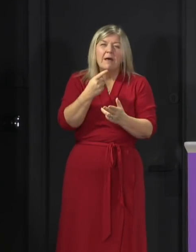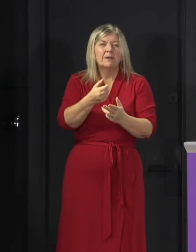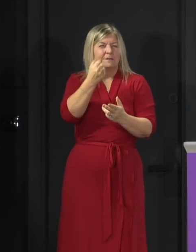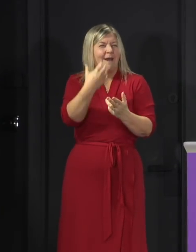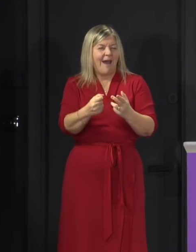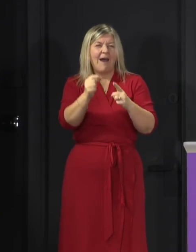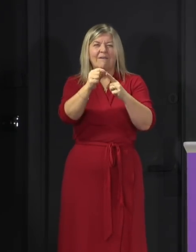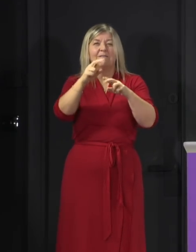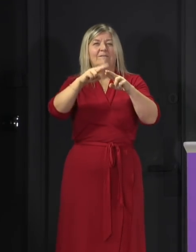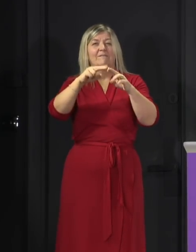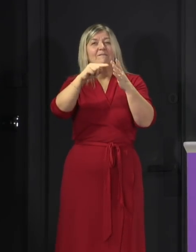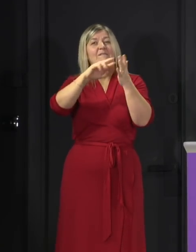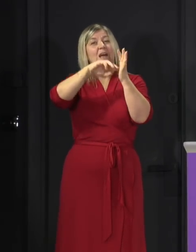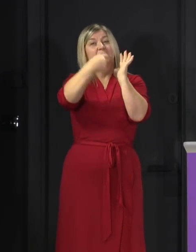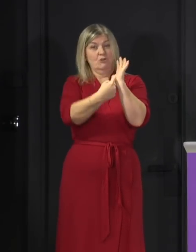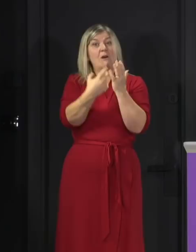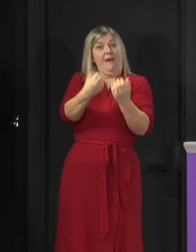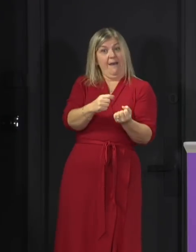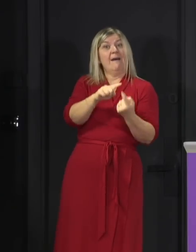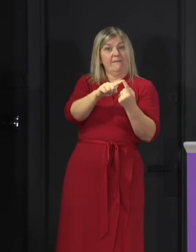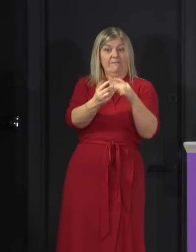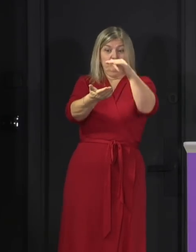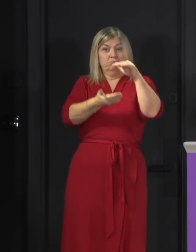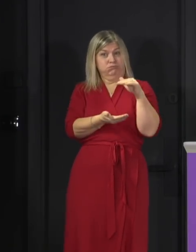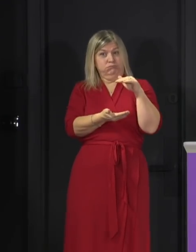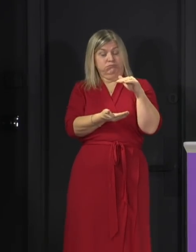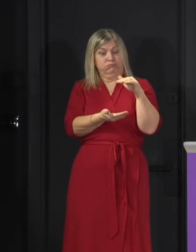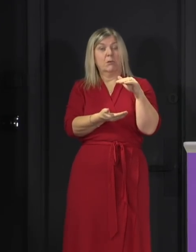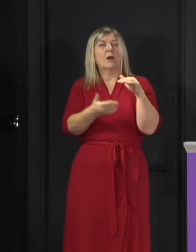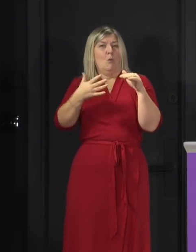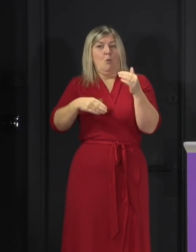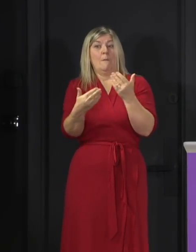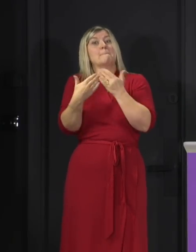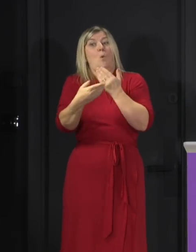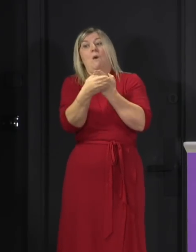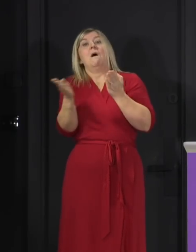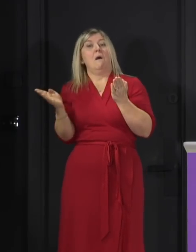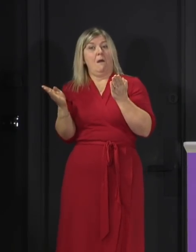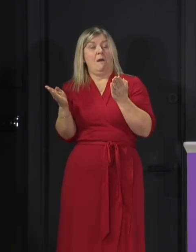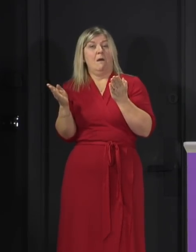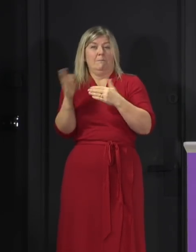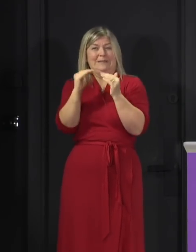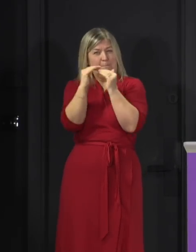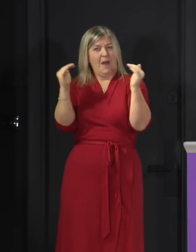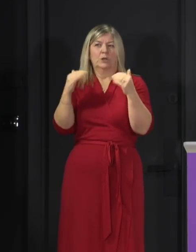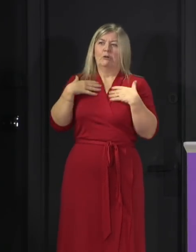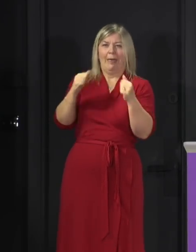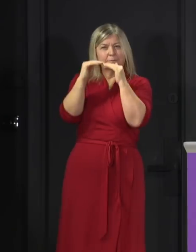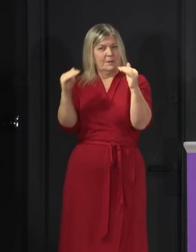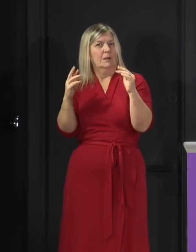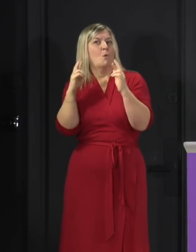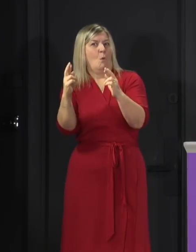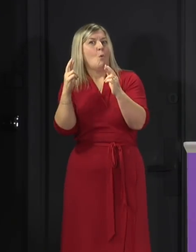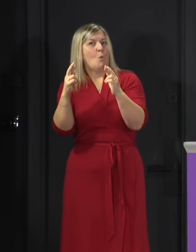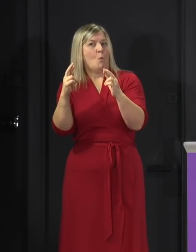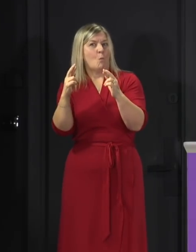Pfizer one that is being used now, will soon meet the stringent health, quality and effectiveness standards set by the